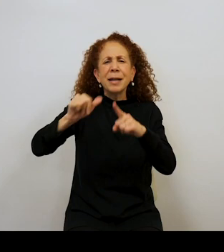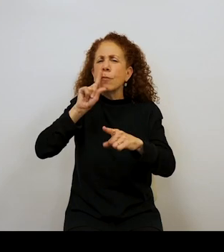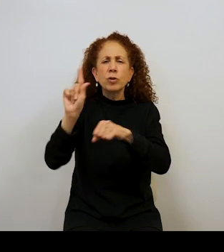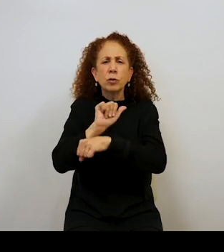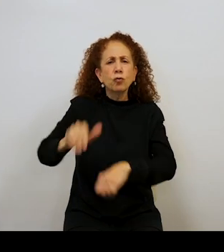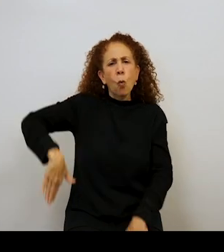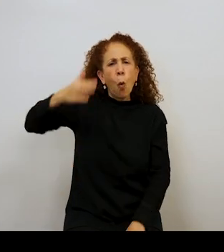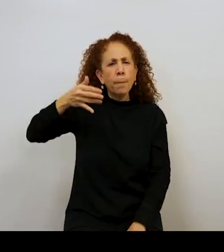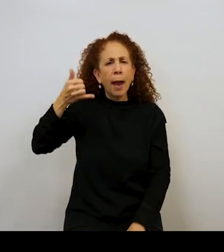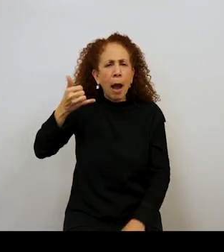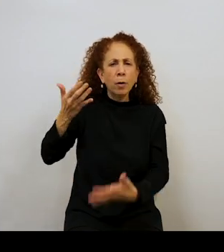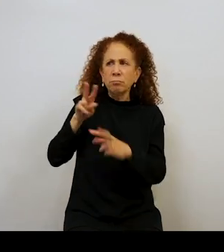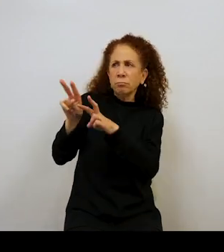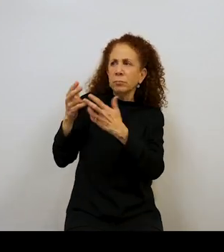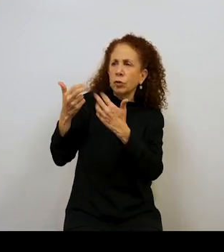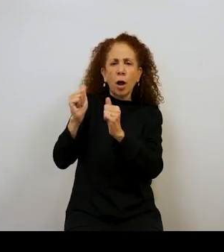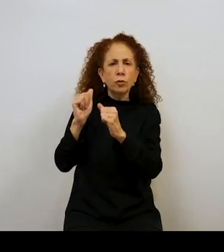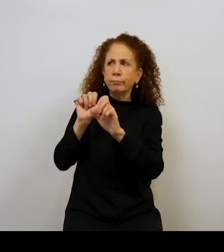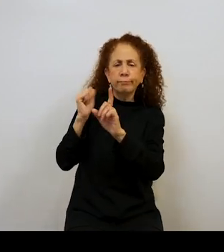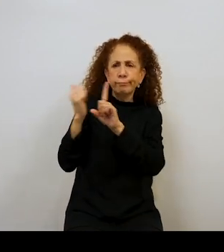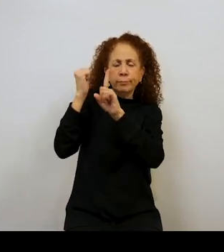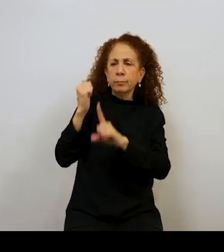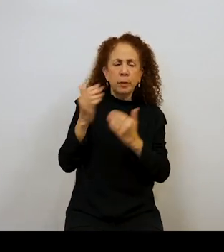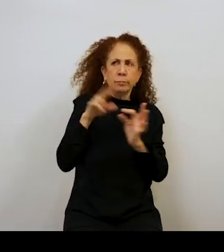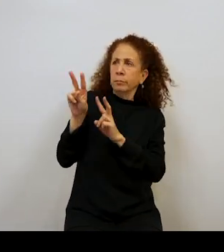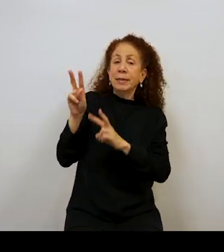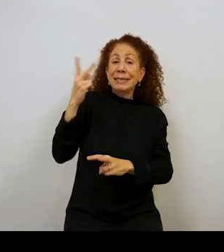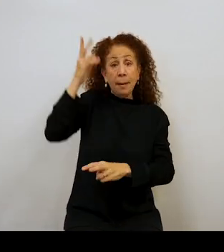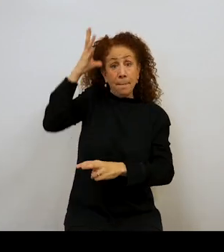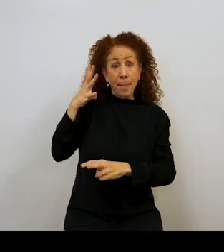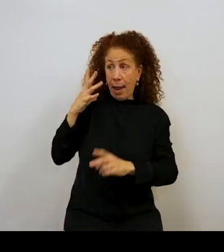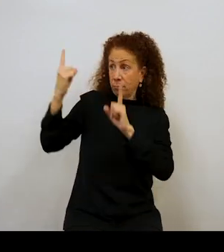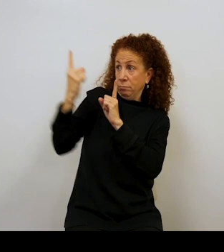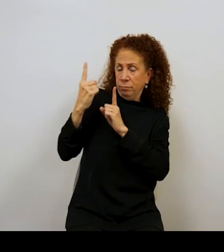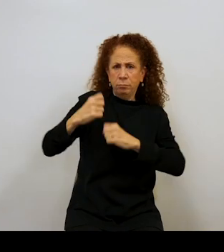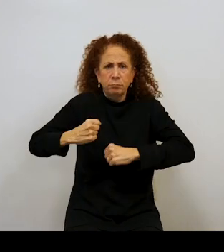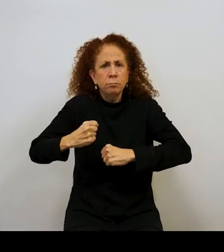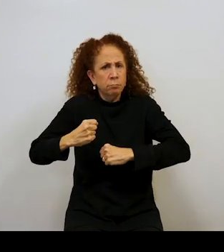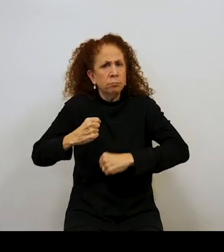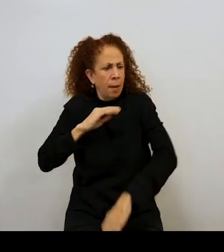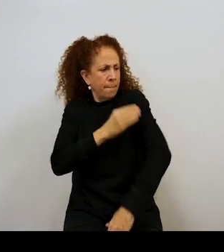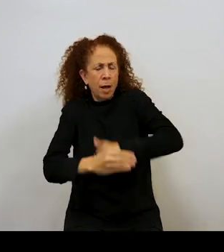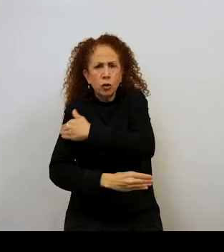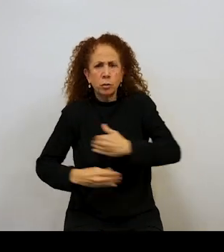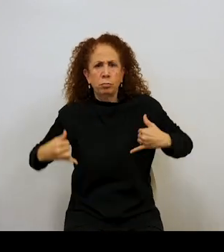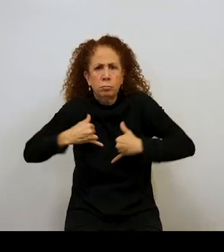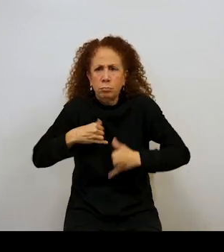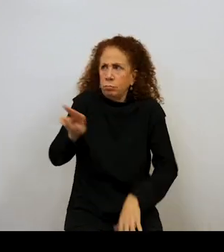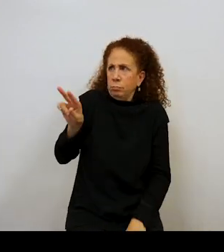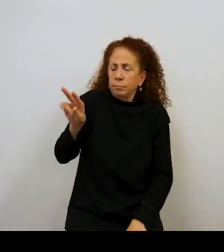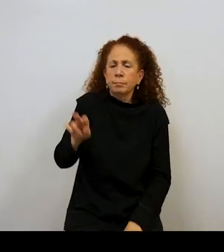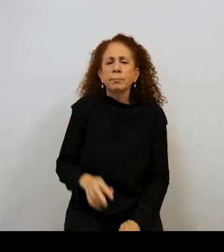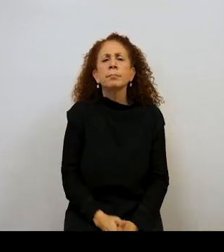who is trying too hard. And Pervez looked up to see a compact but powerfully built man, muscles distorting the shape of his tightly